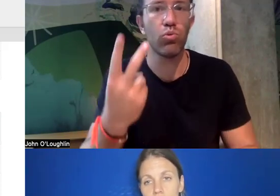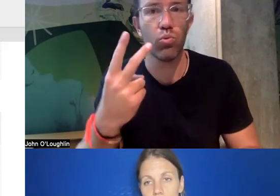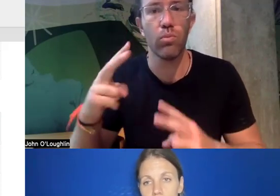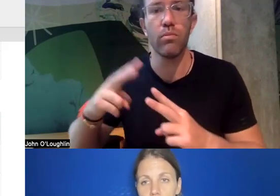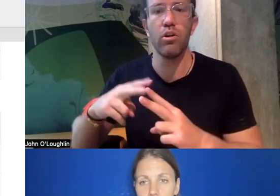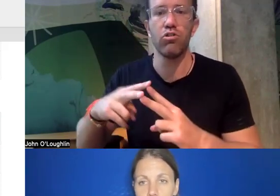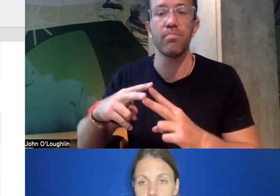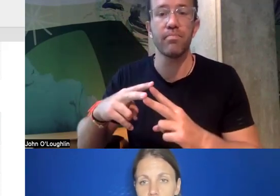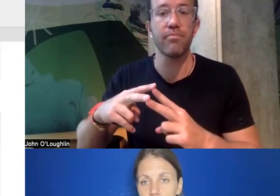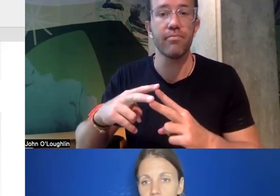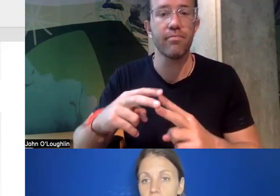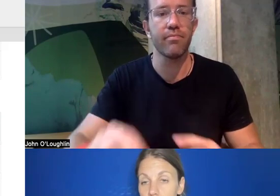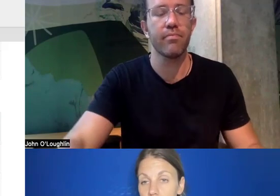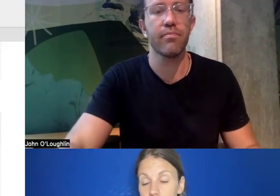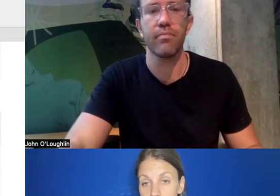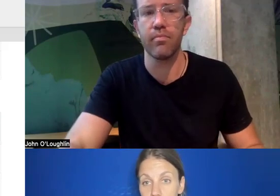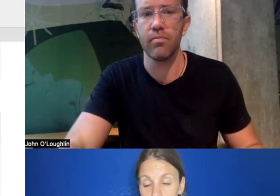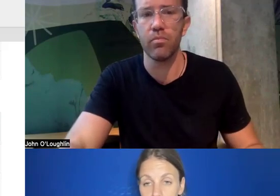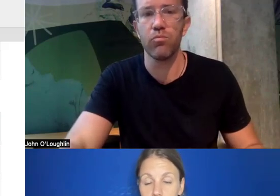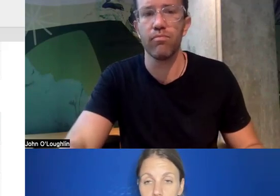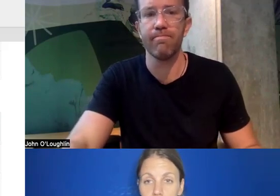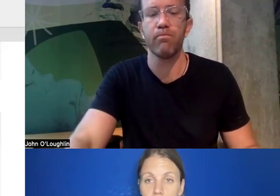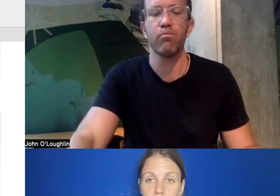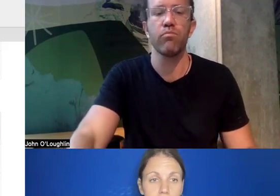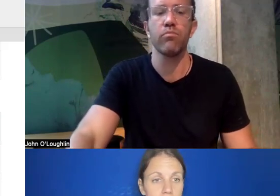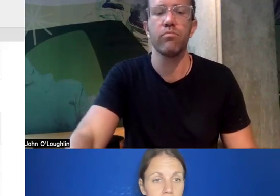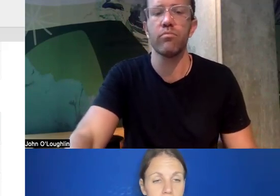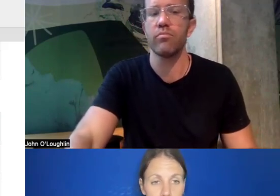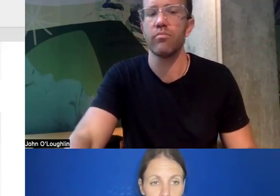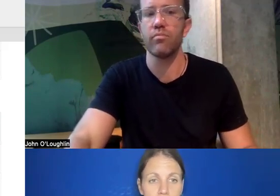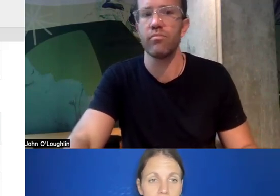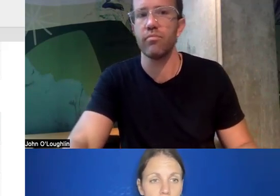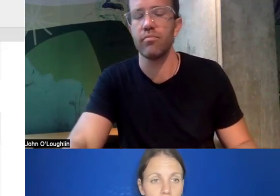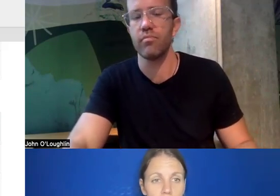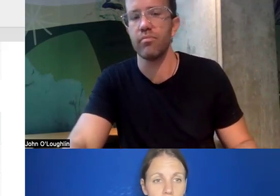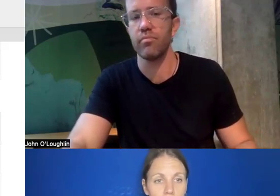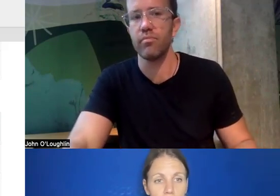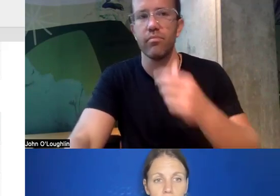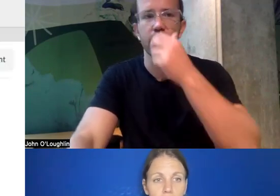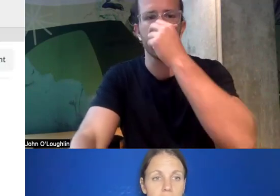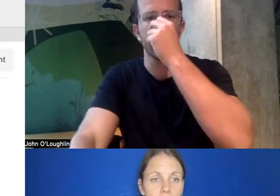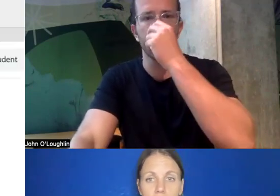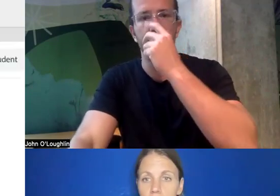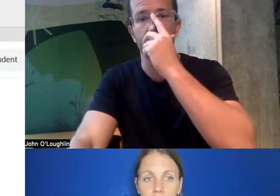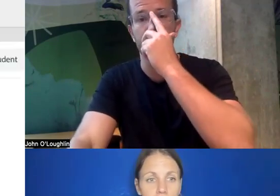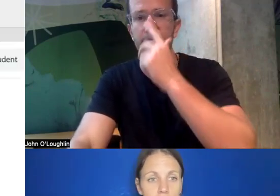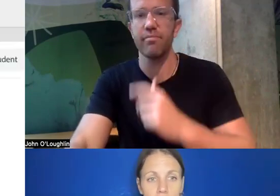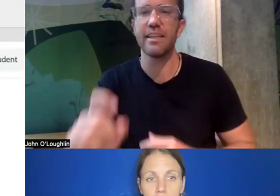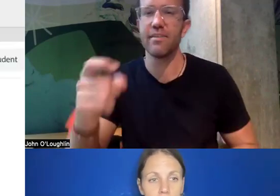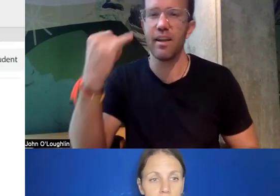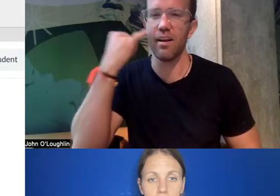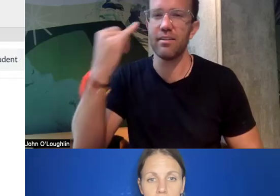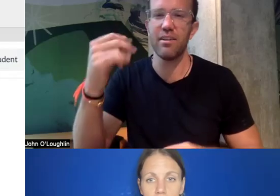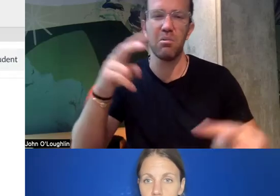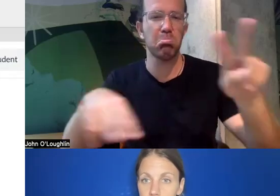we have two 8 weeks within the semester, two 8 week segments, and so you'll have two different partners, one for the first